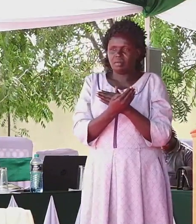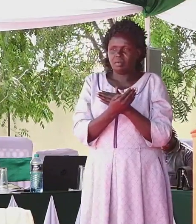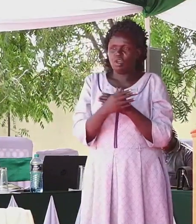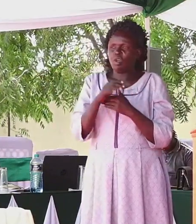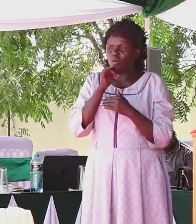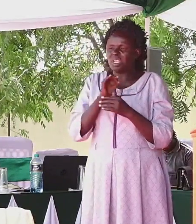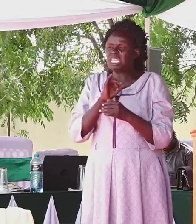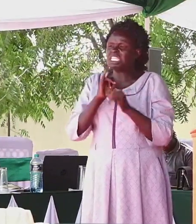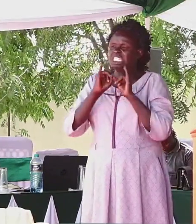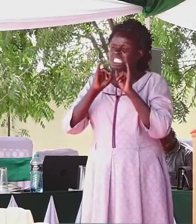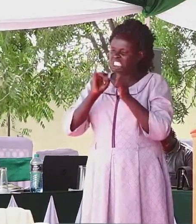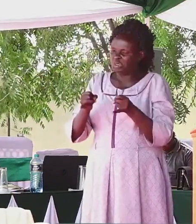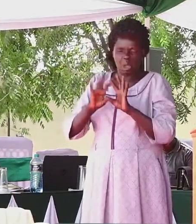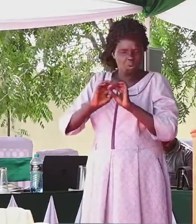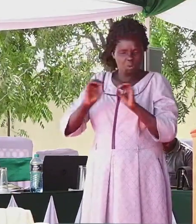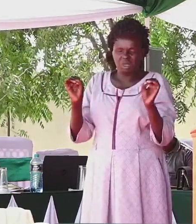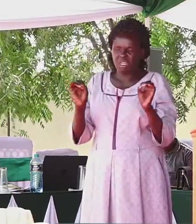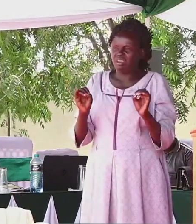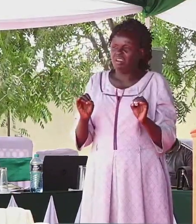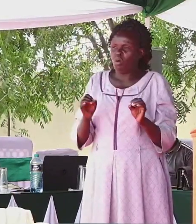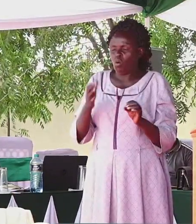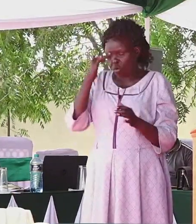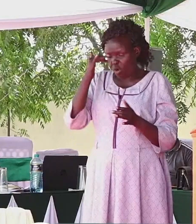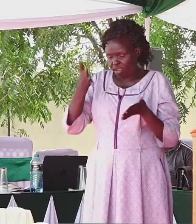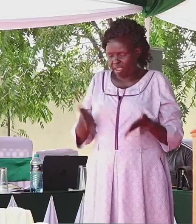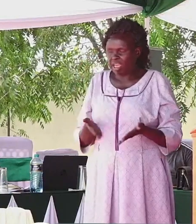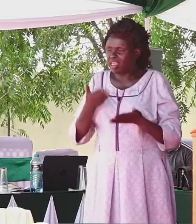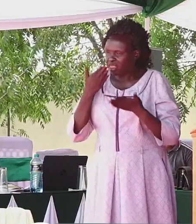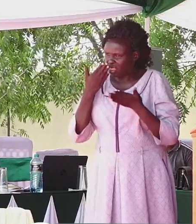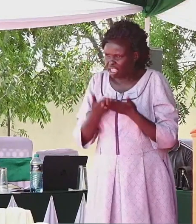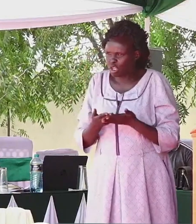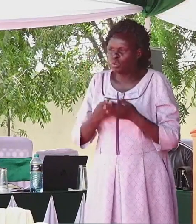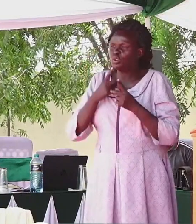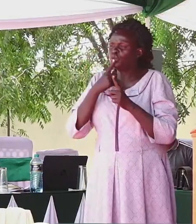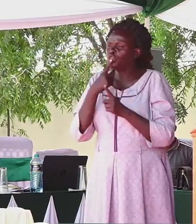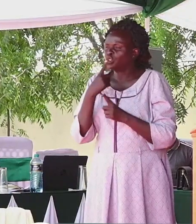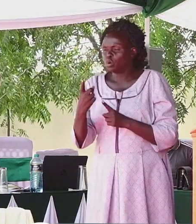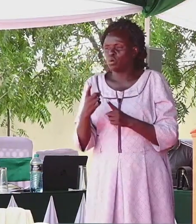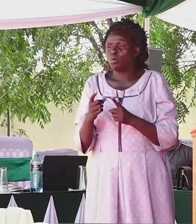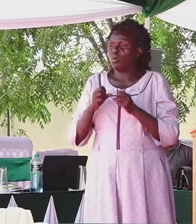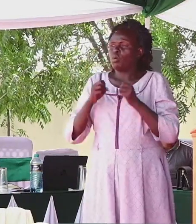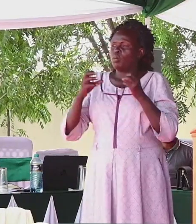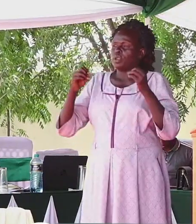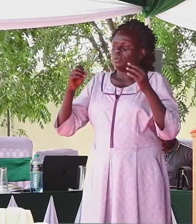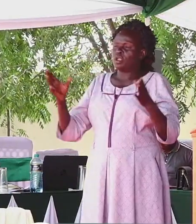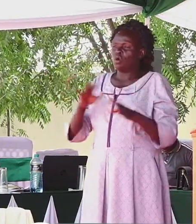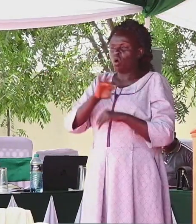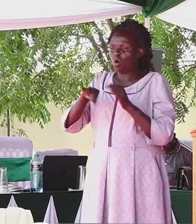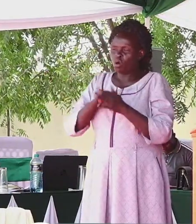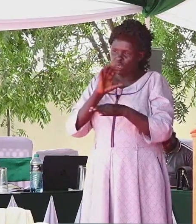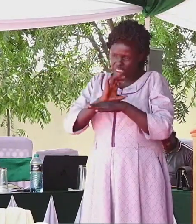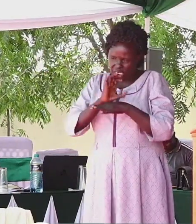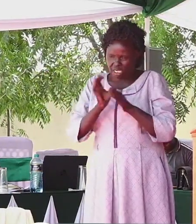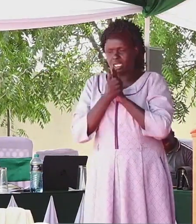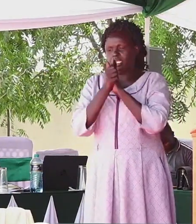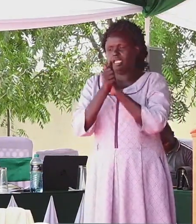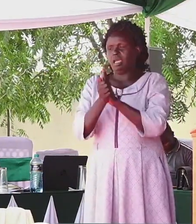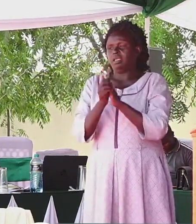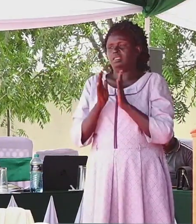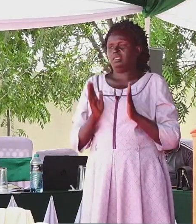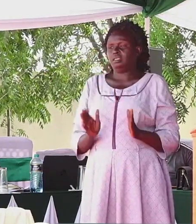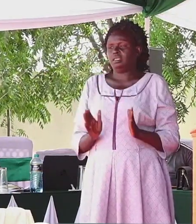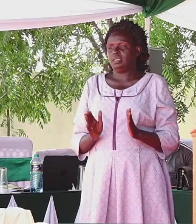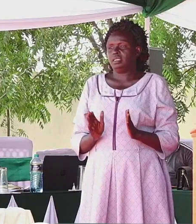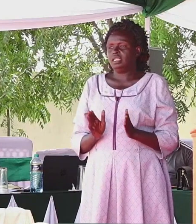issue while here. We want to thank you so much, all the religious leaders. Please, can we give them